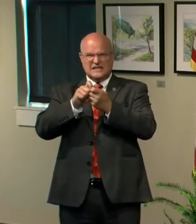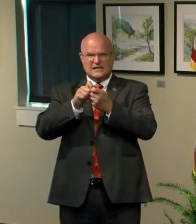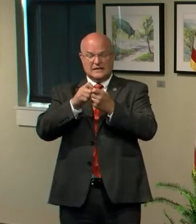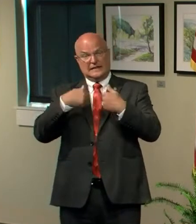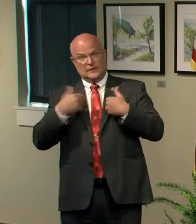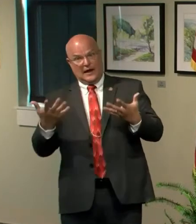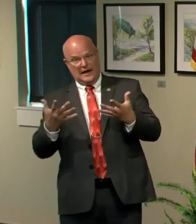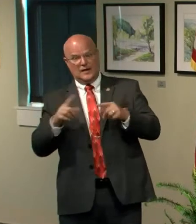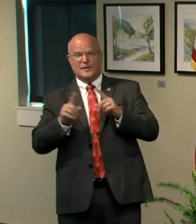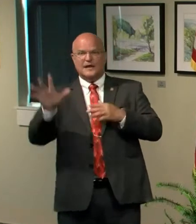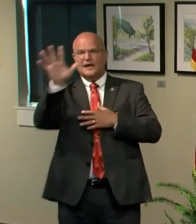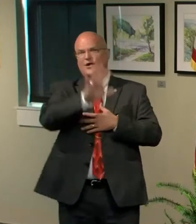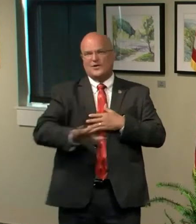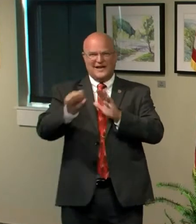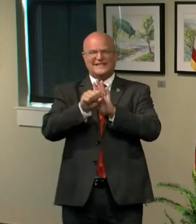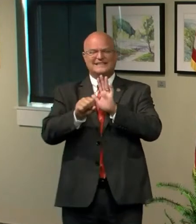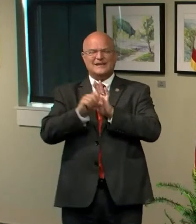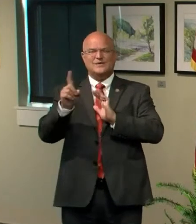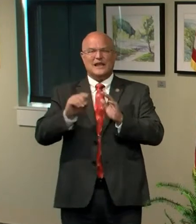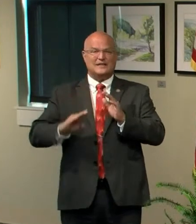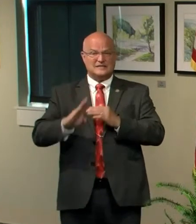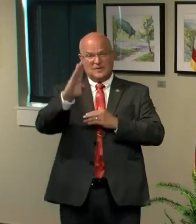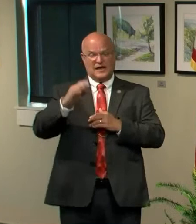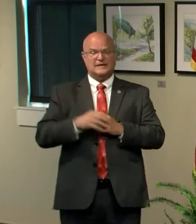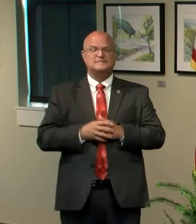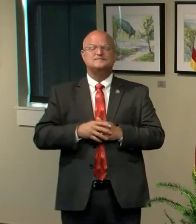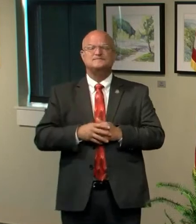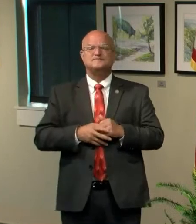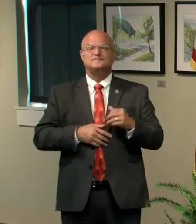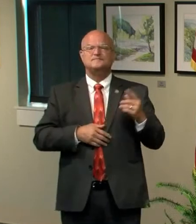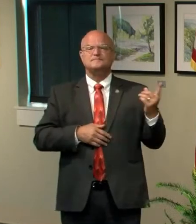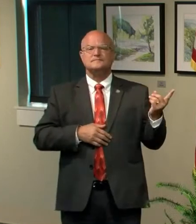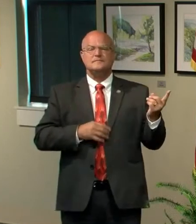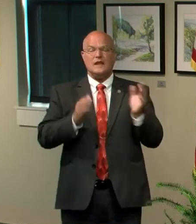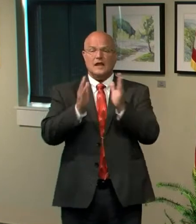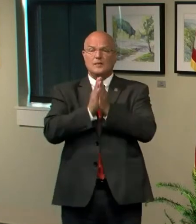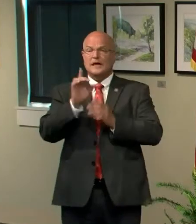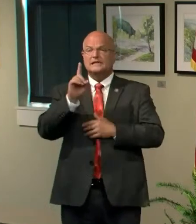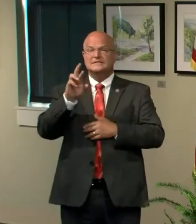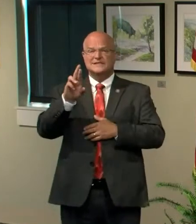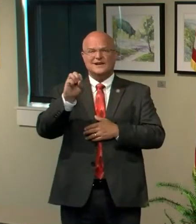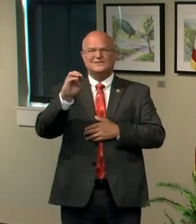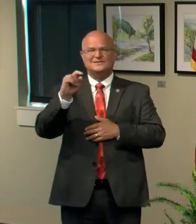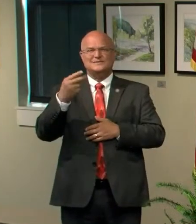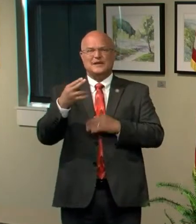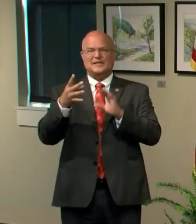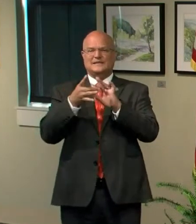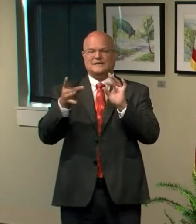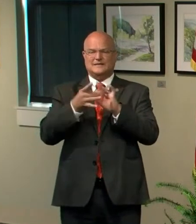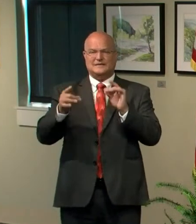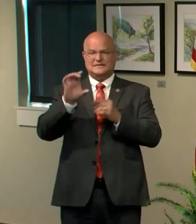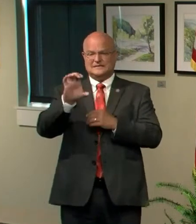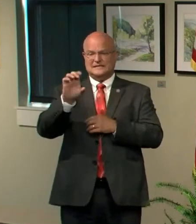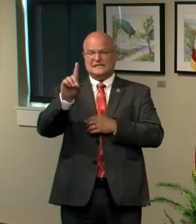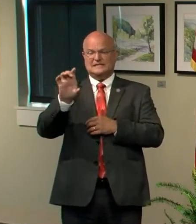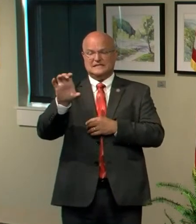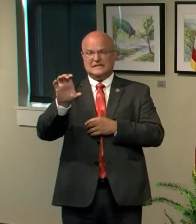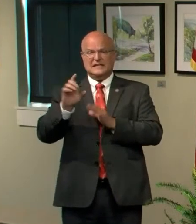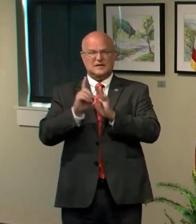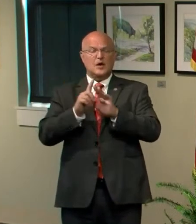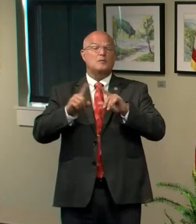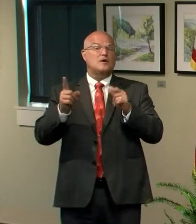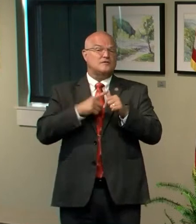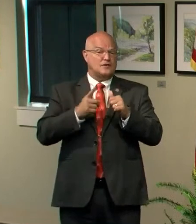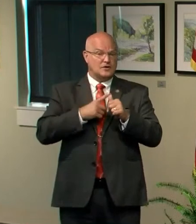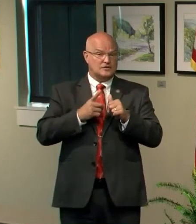where I am, but everywhere else that there's a spike? I'm going to ask Dr. Smith to come and comment on the CDC in a moment,